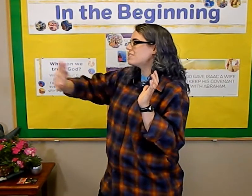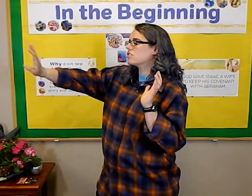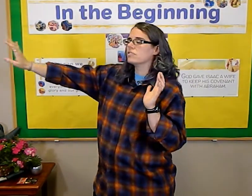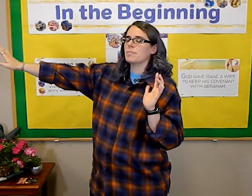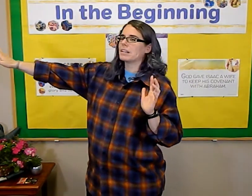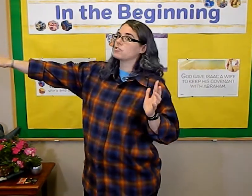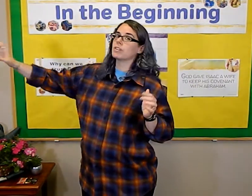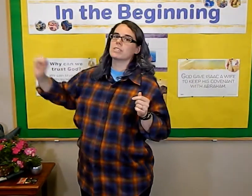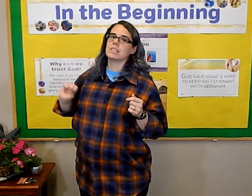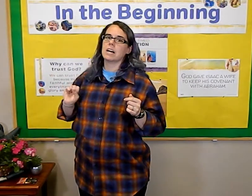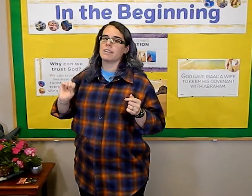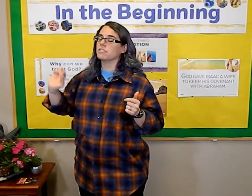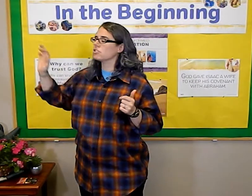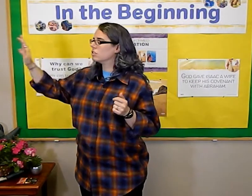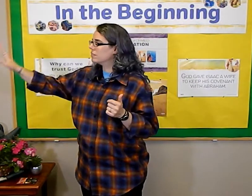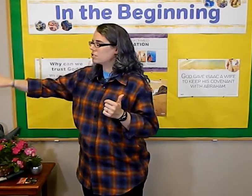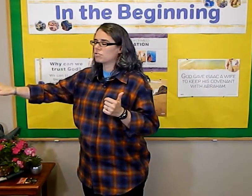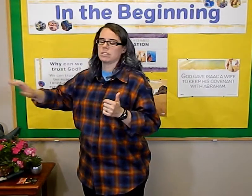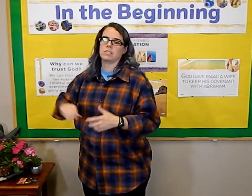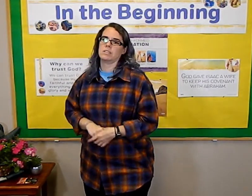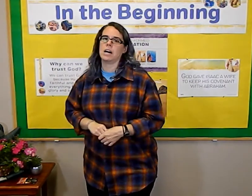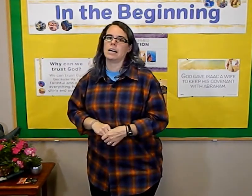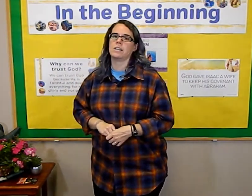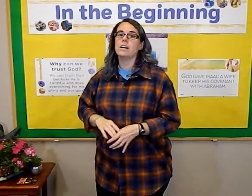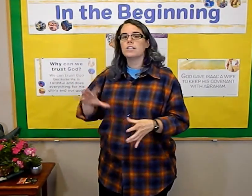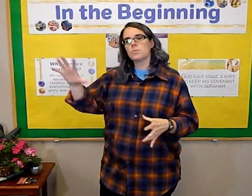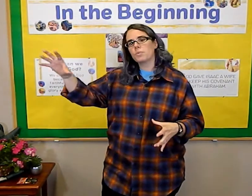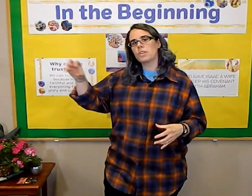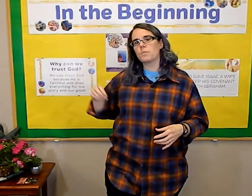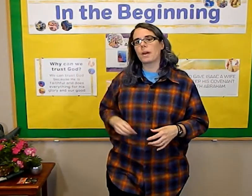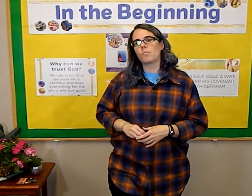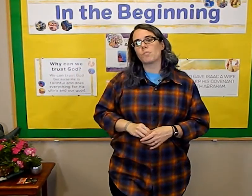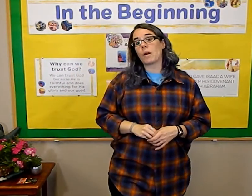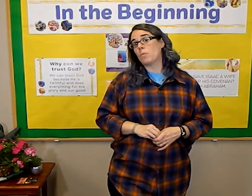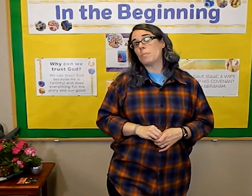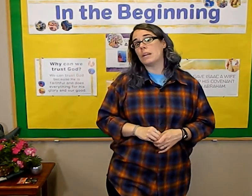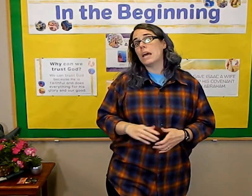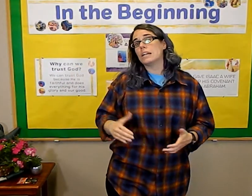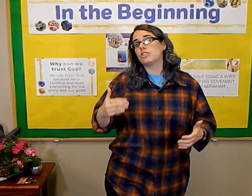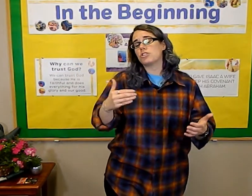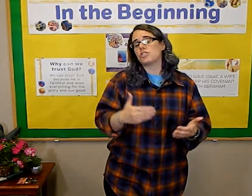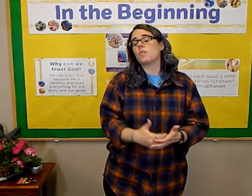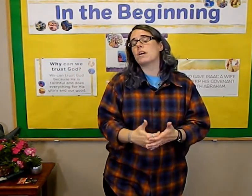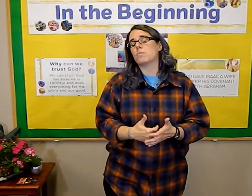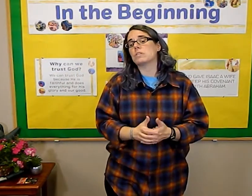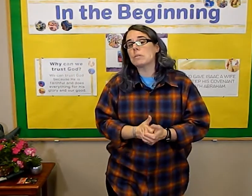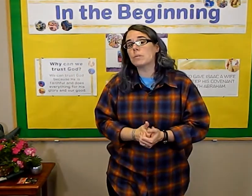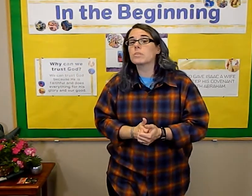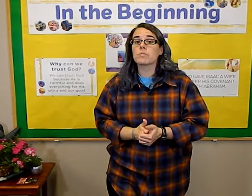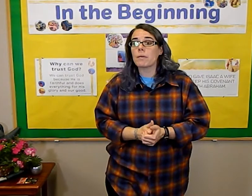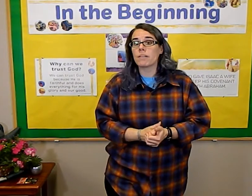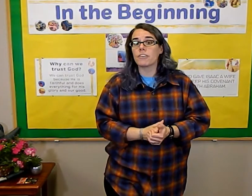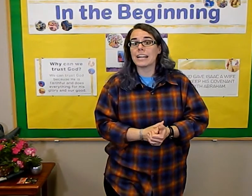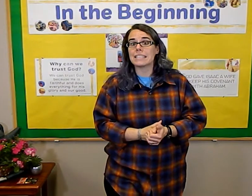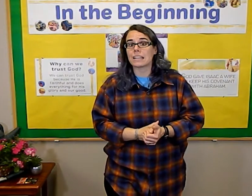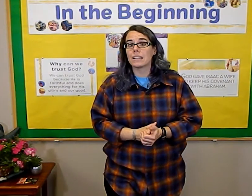servant back trusting God. The servant trusted God to bring the right woman and to show him which woman was the right one for Isaac.